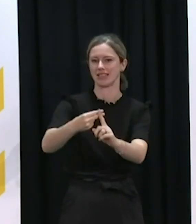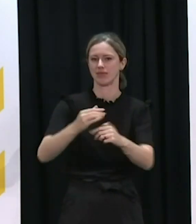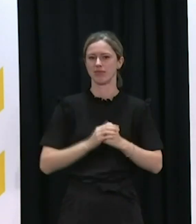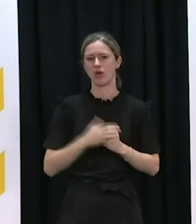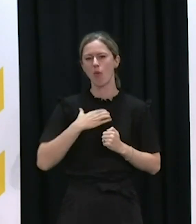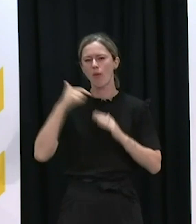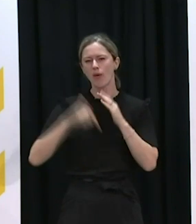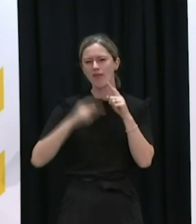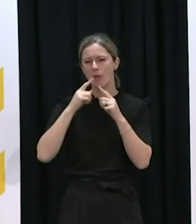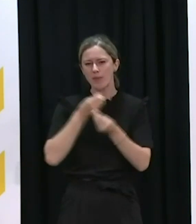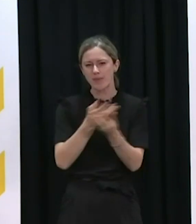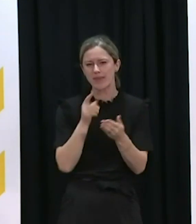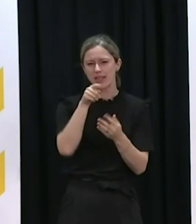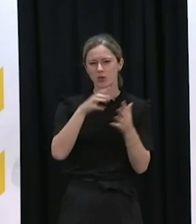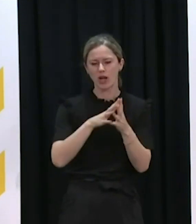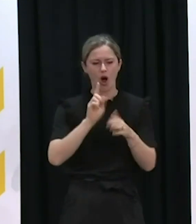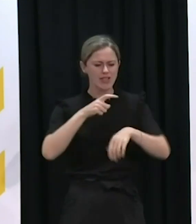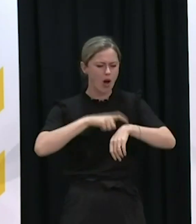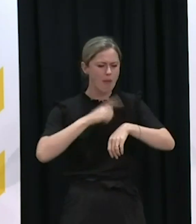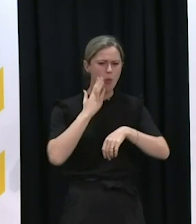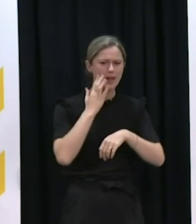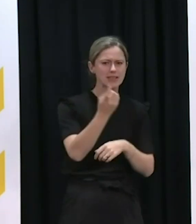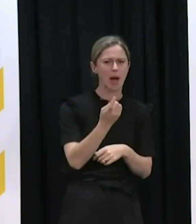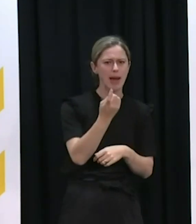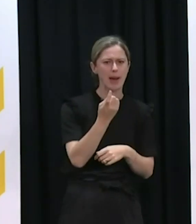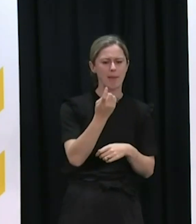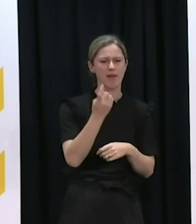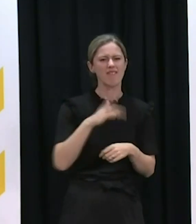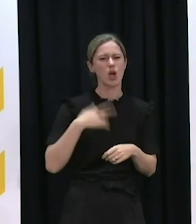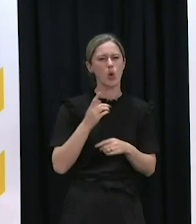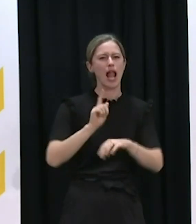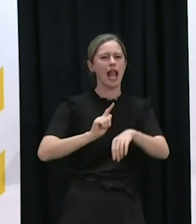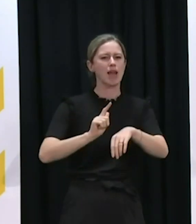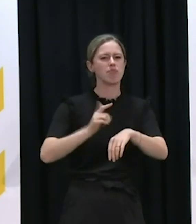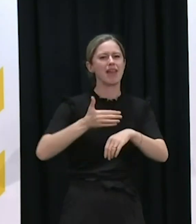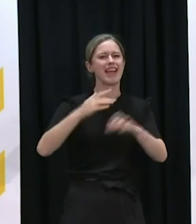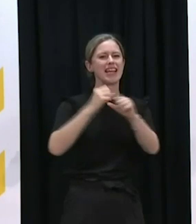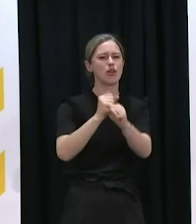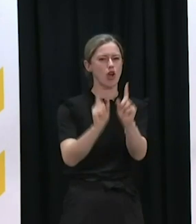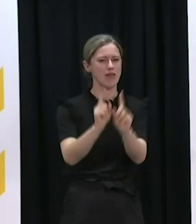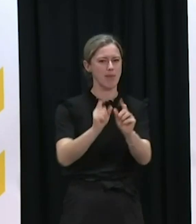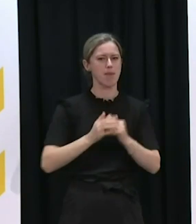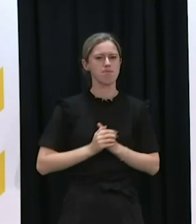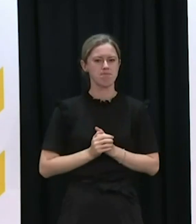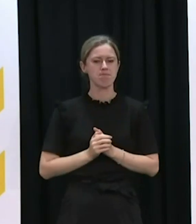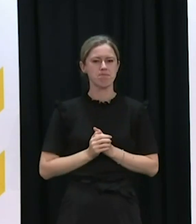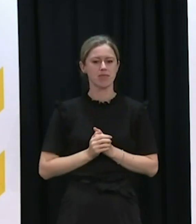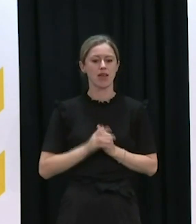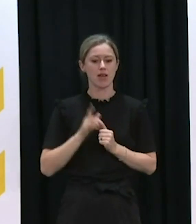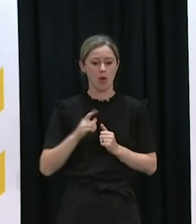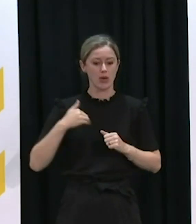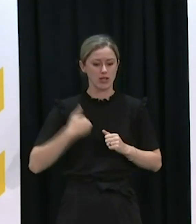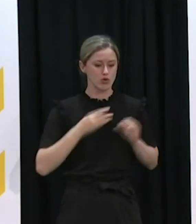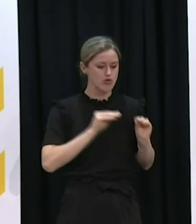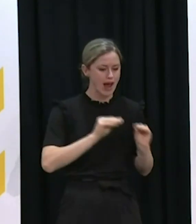next week, including the timing. The availability is likely to be in late November, But there is quite a lot of work to ensure that the workforce is